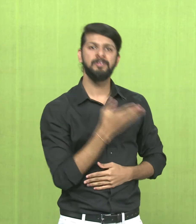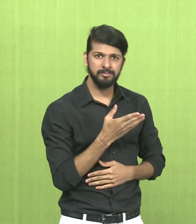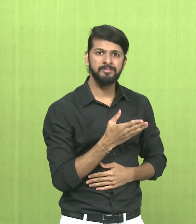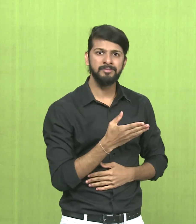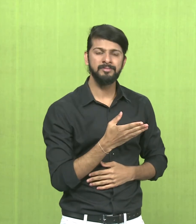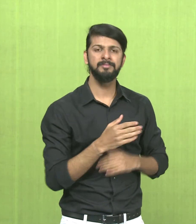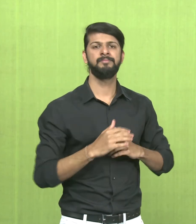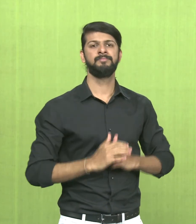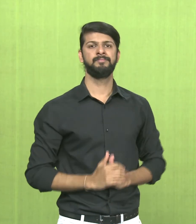an abstract form.